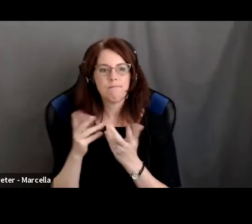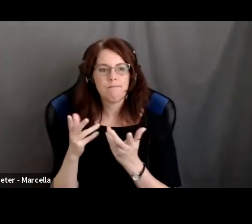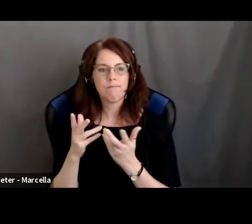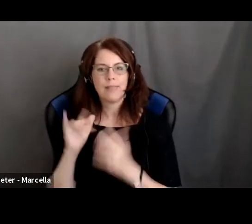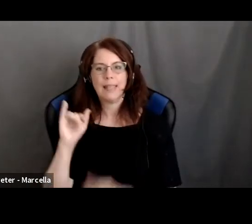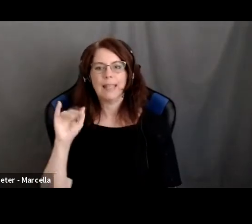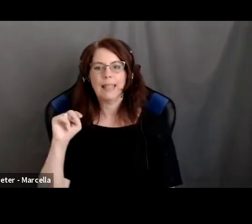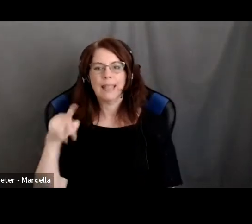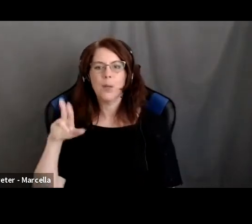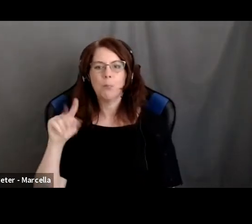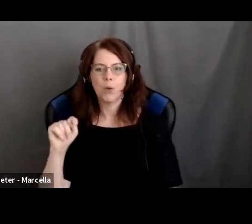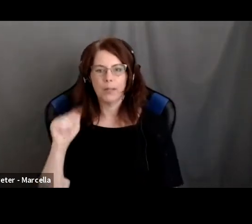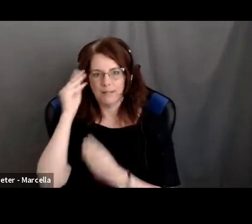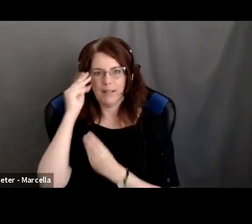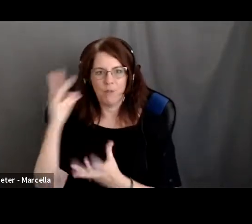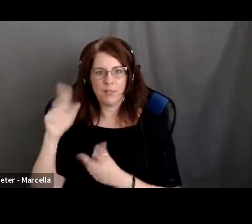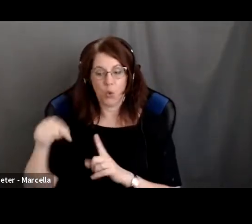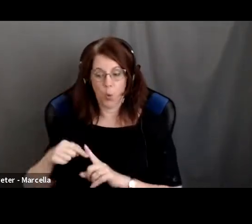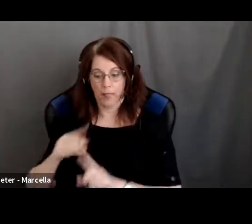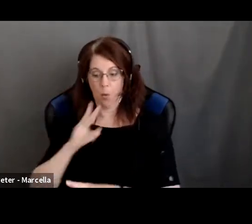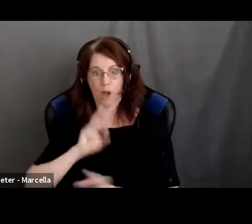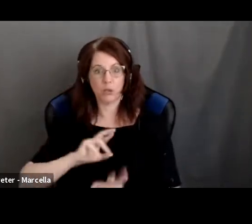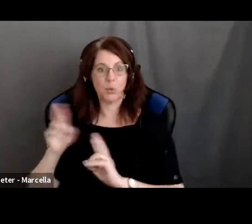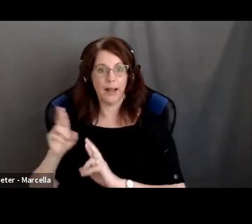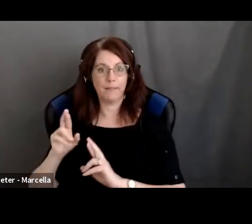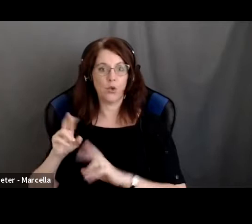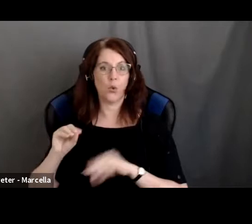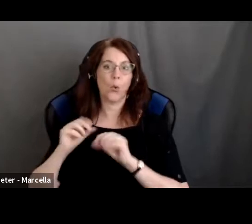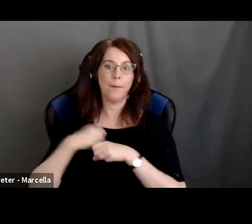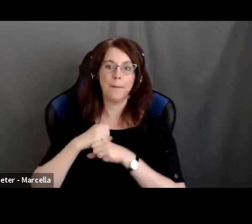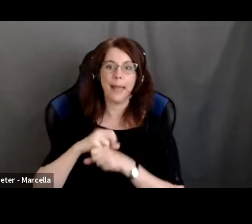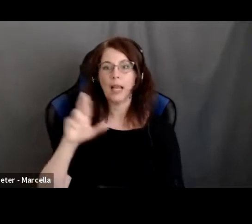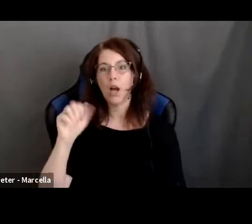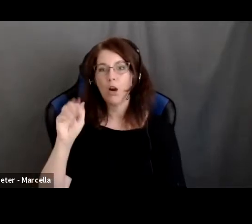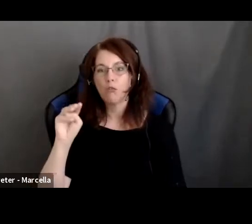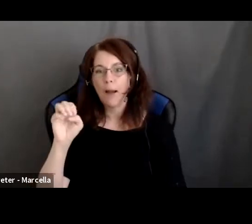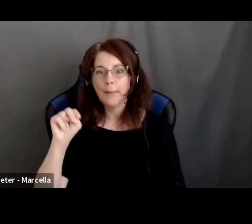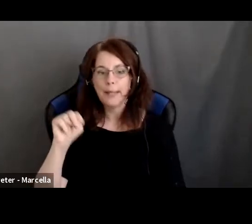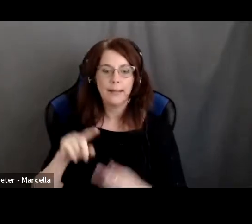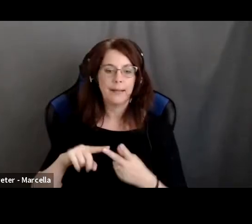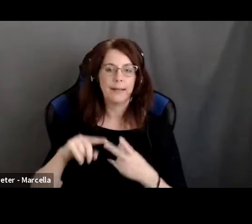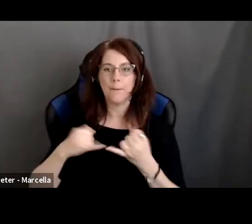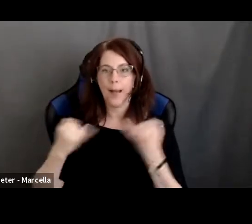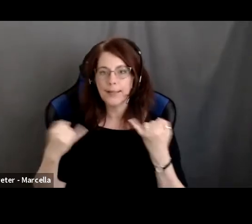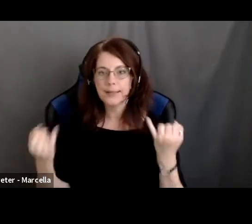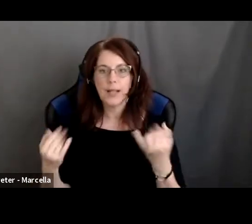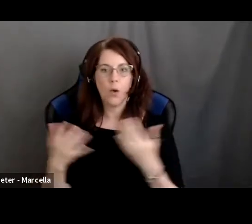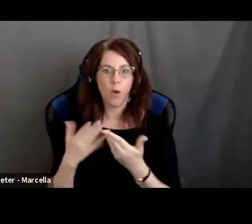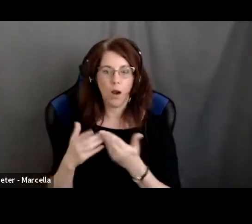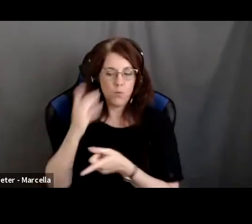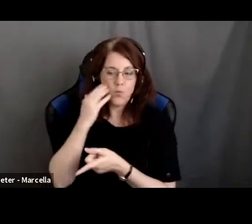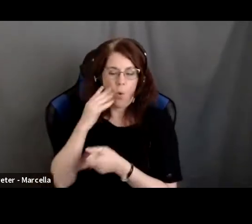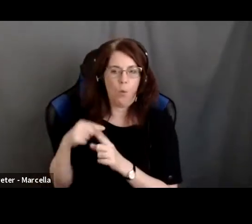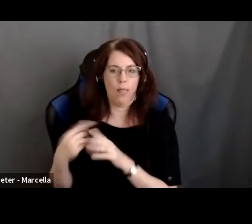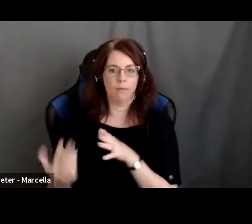input of when the water is ready. So if you're making your ramen noodles, or if you're making pasta, when the water has started to